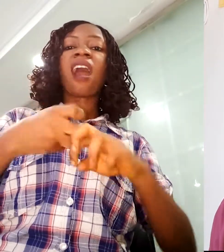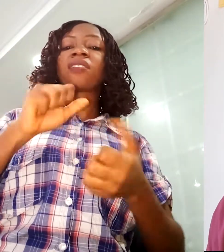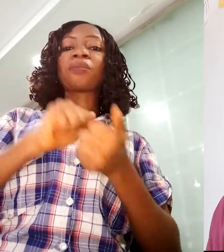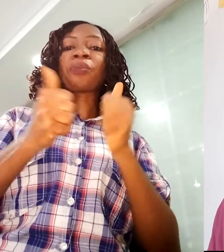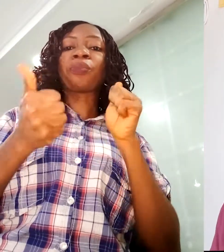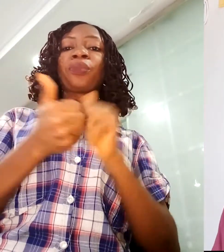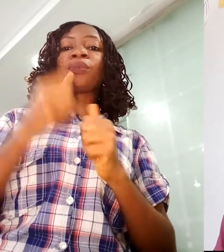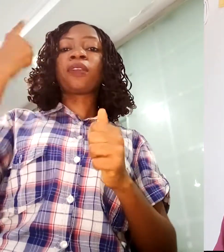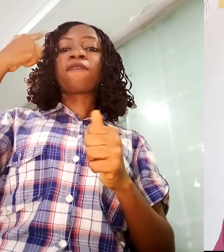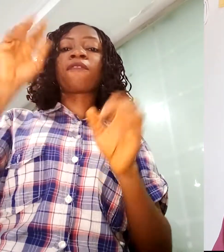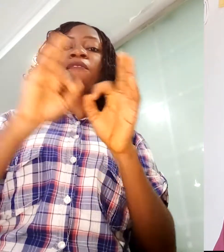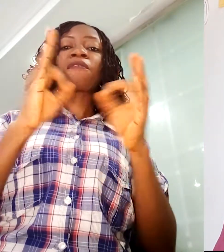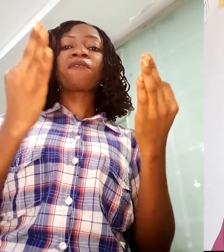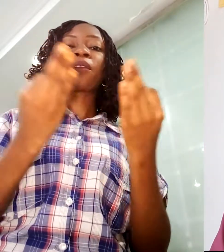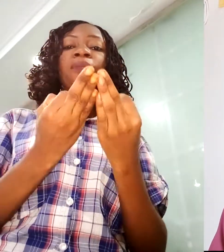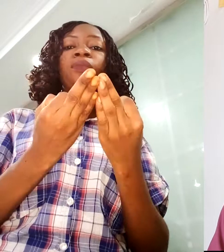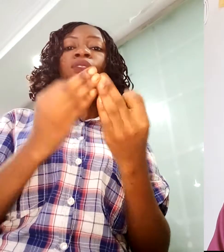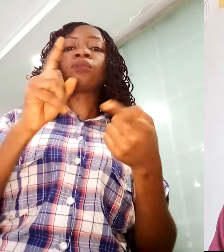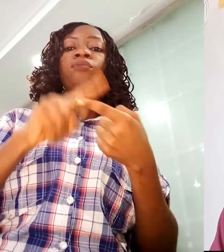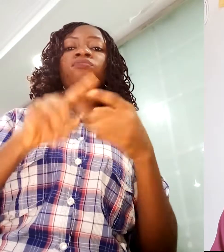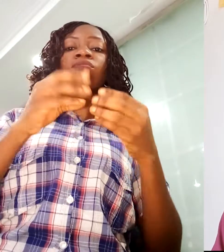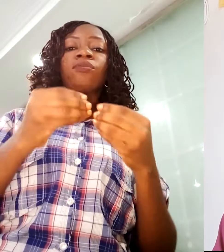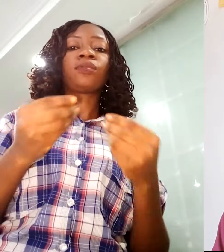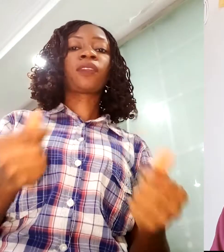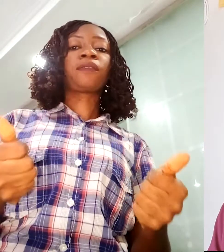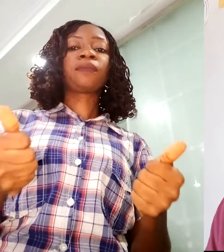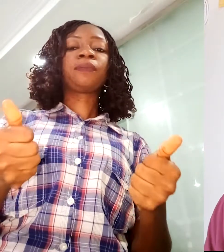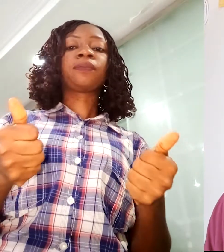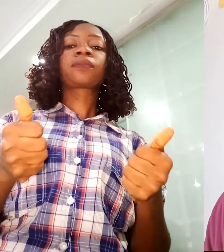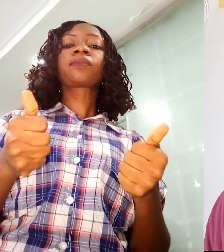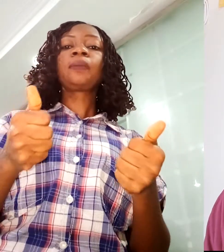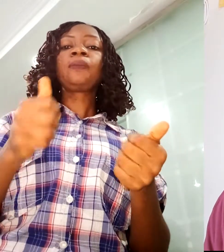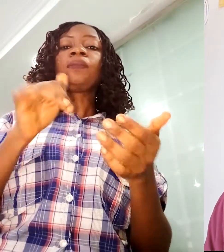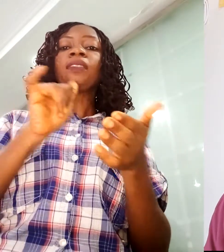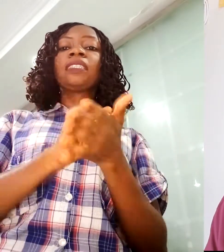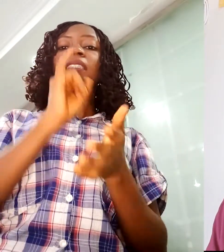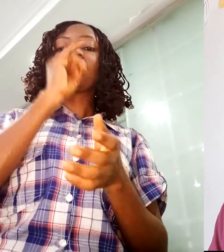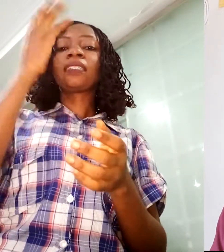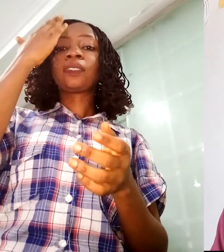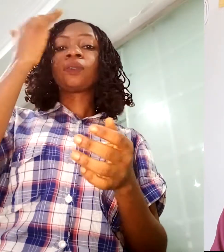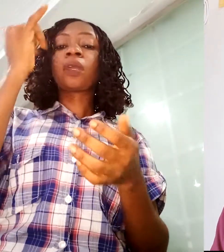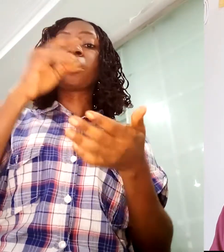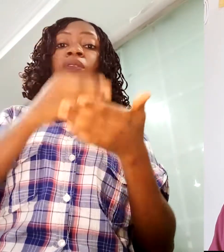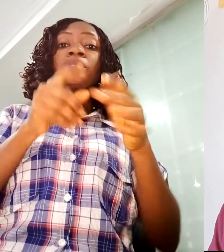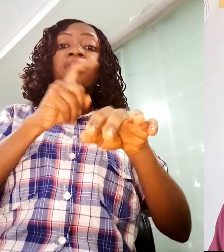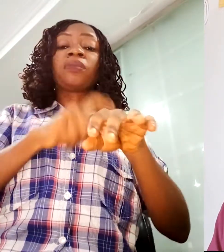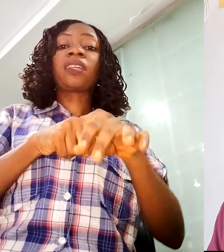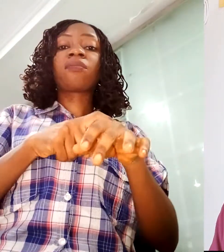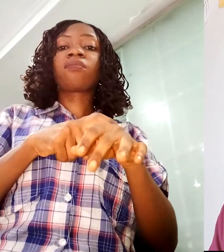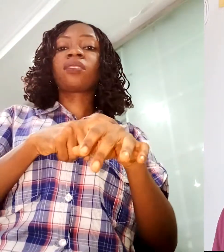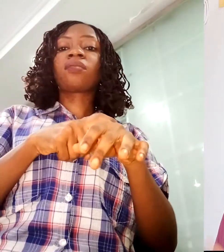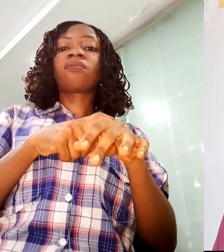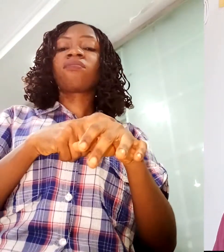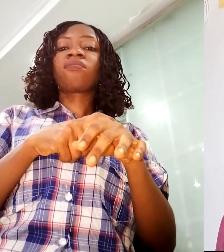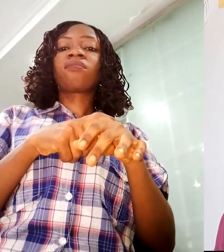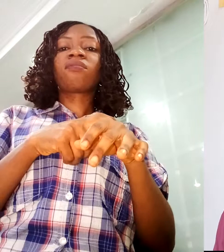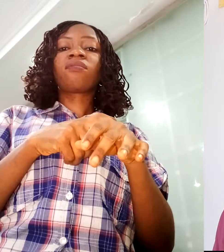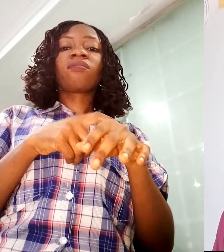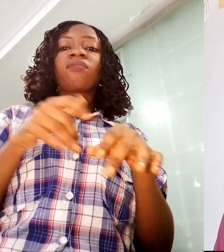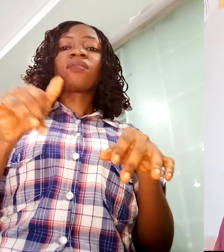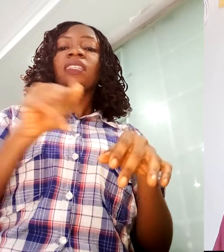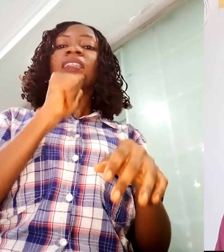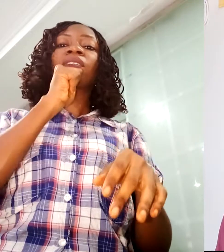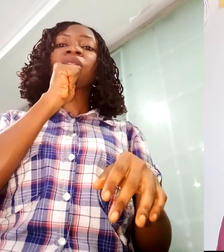delicate thing for families to deal with in the first place. And that is why most of the times they go